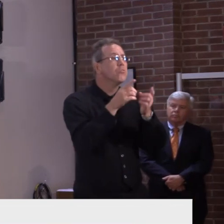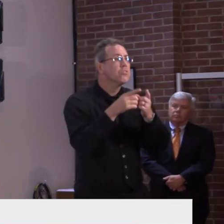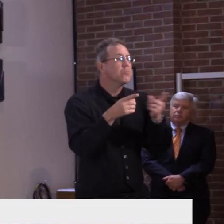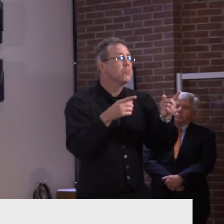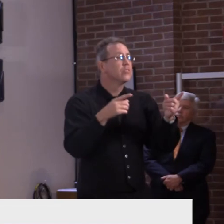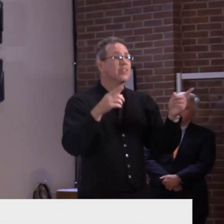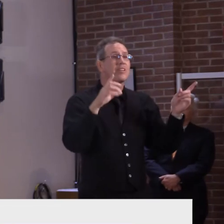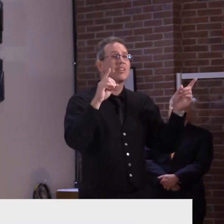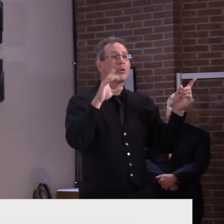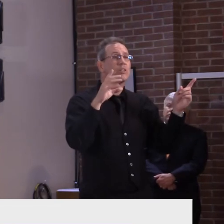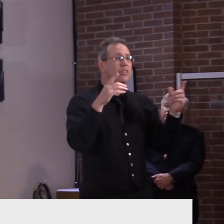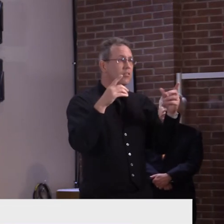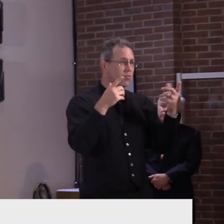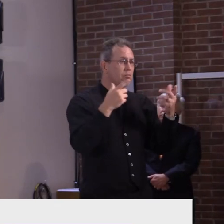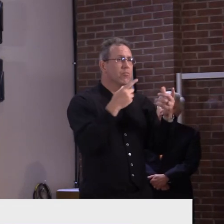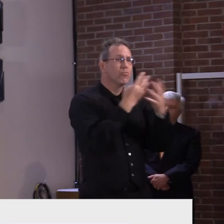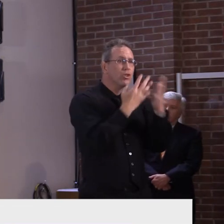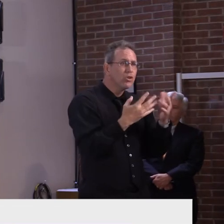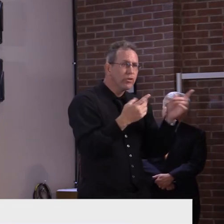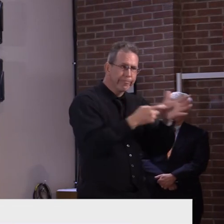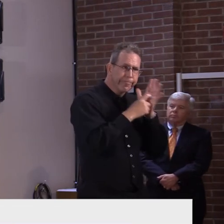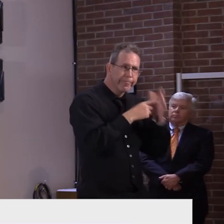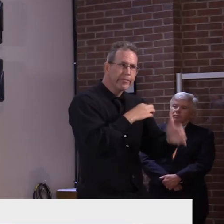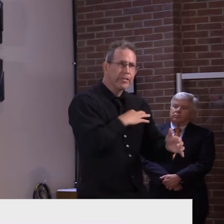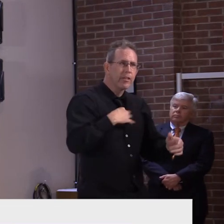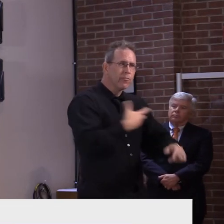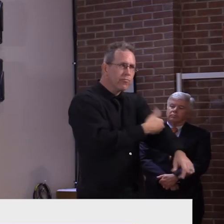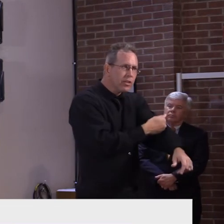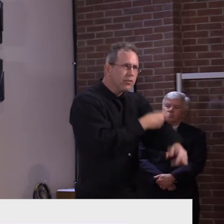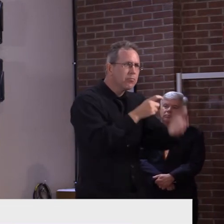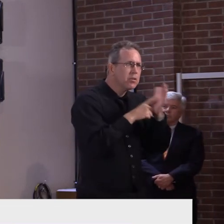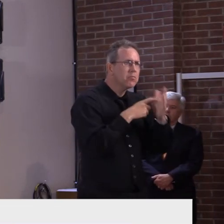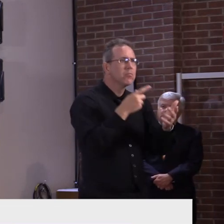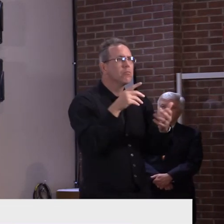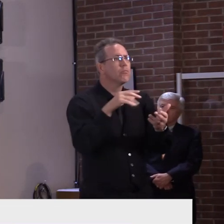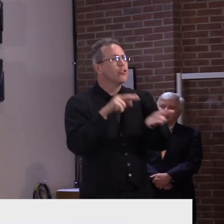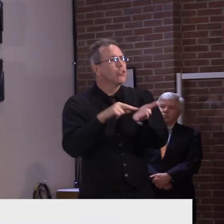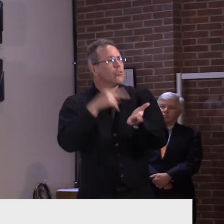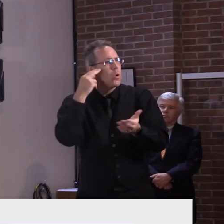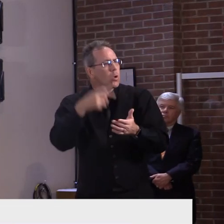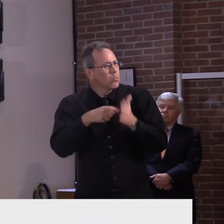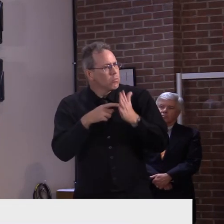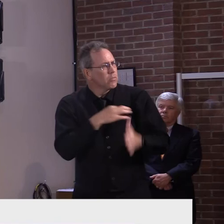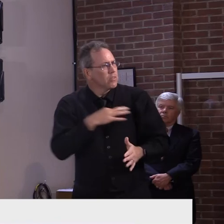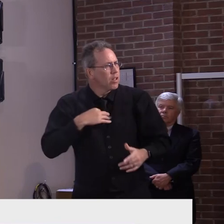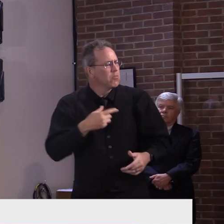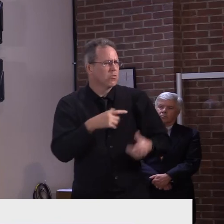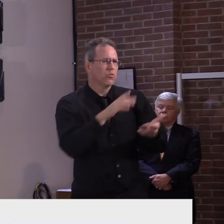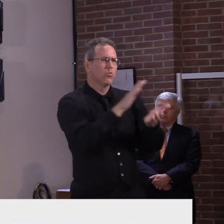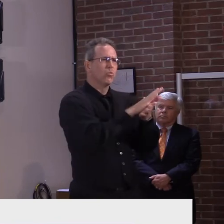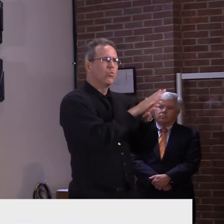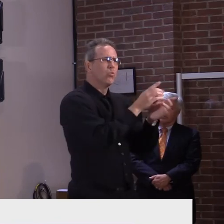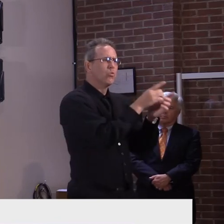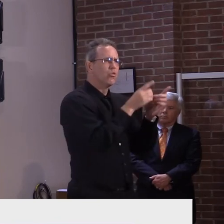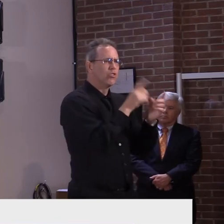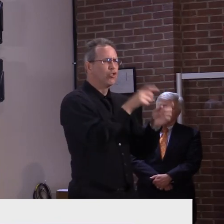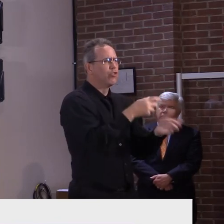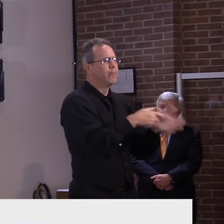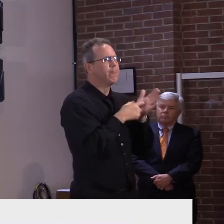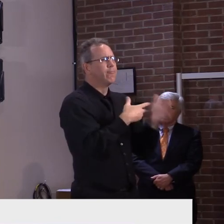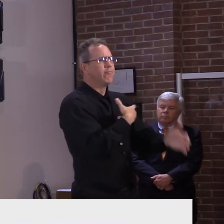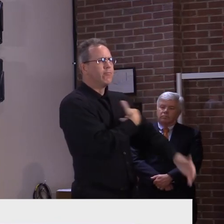came with them. Either vaccinations or masking and testing. So, yes.